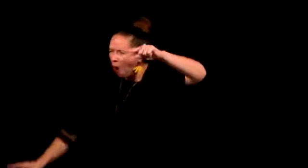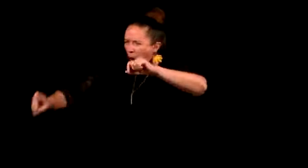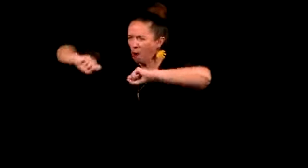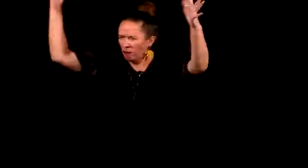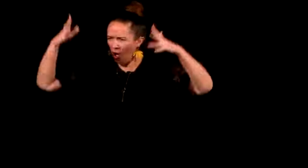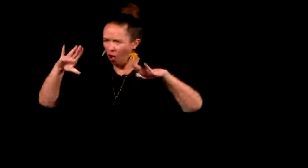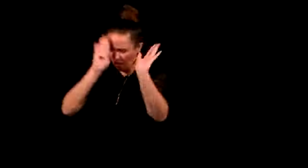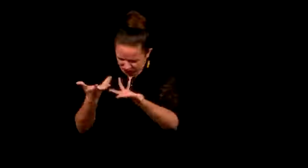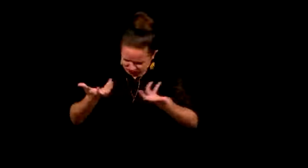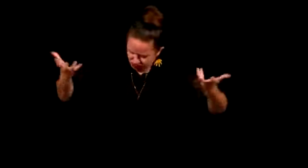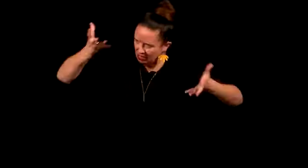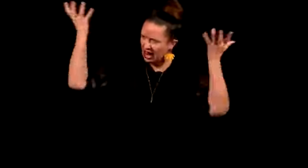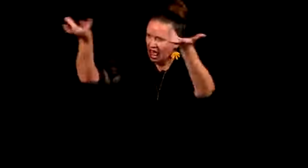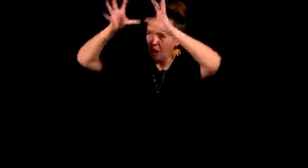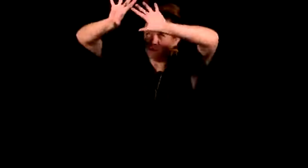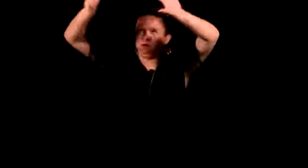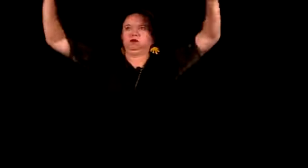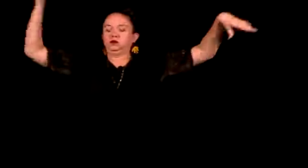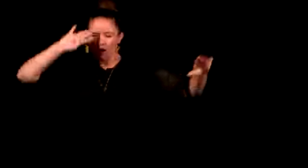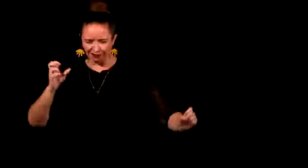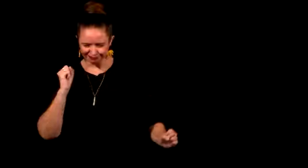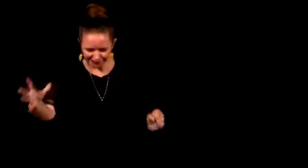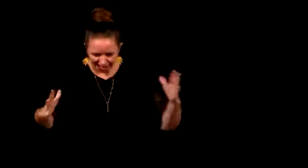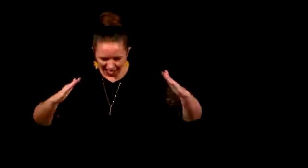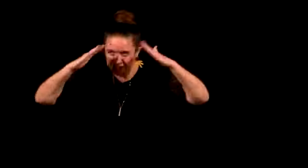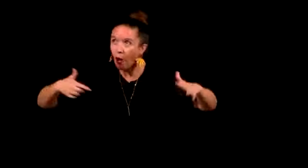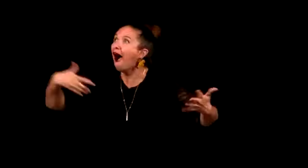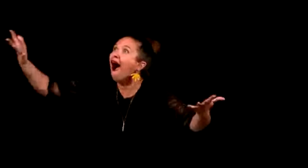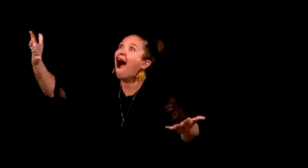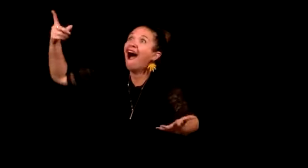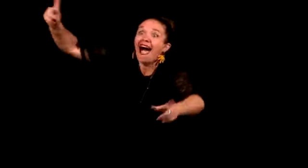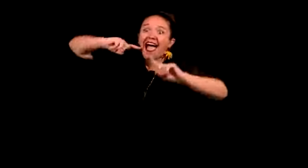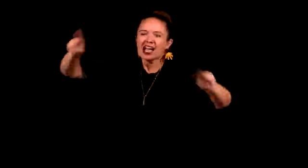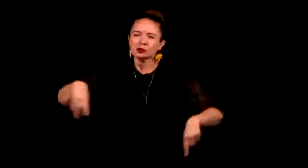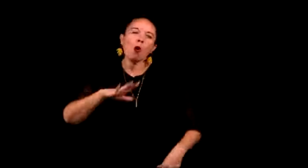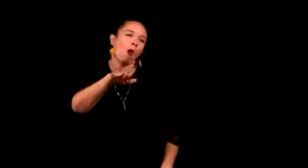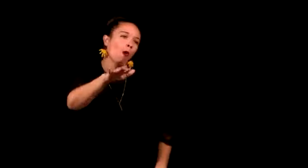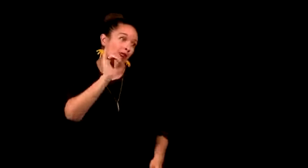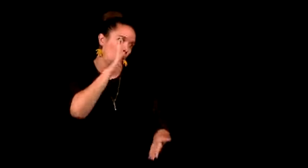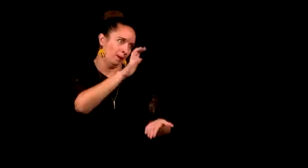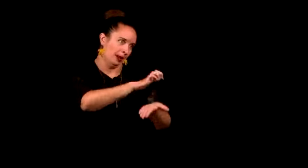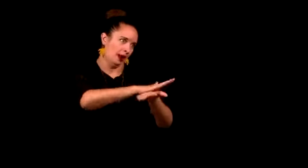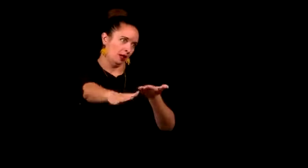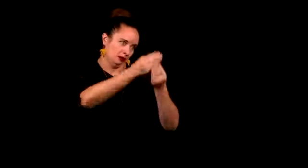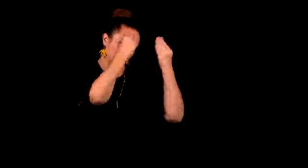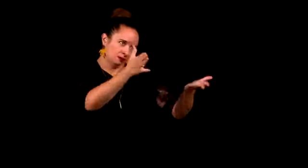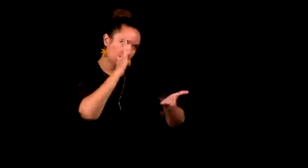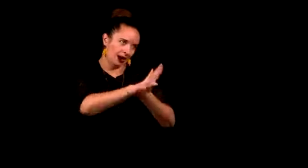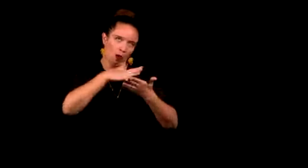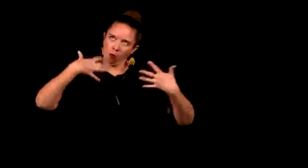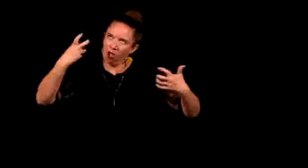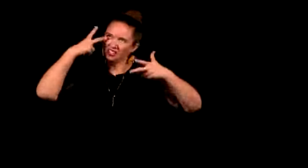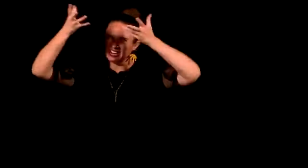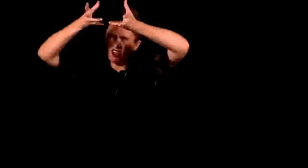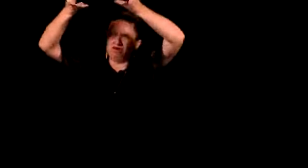time. And we're expecting these giant signs like lightning from above. I mean, yeah, that would be